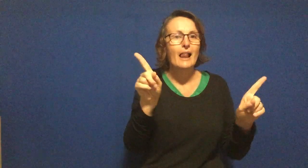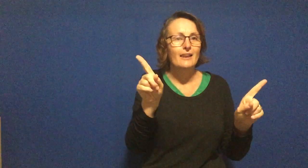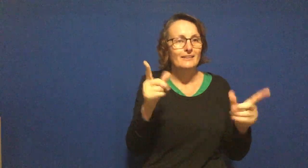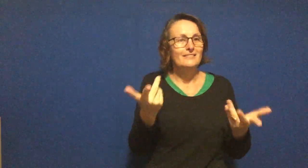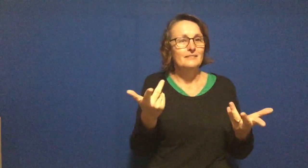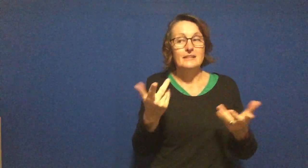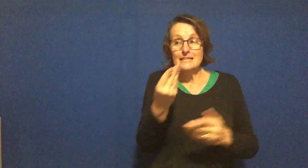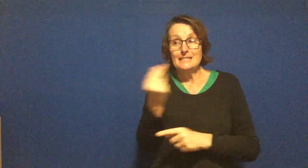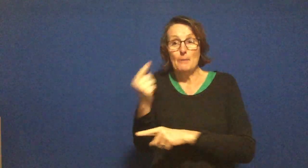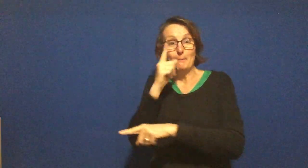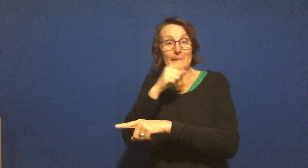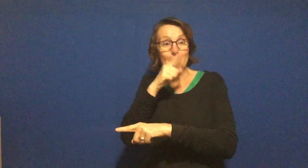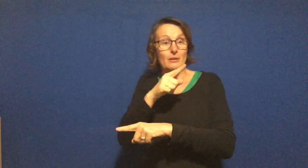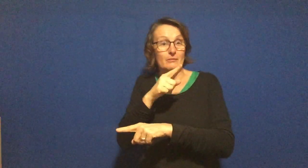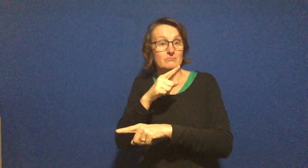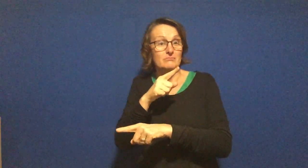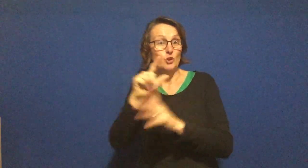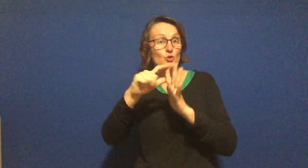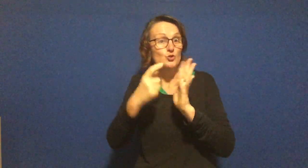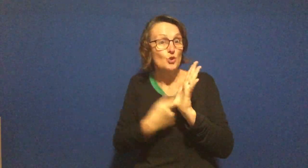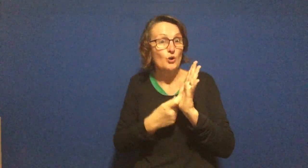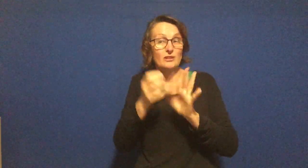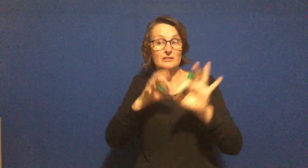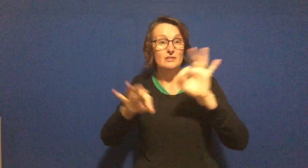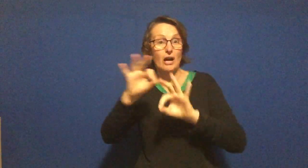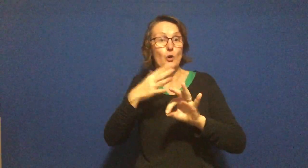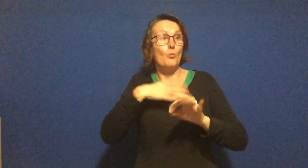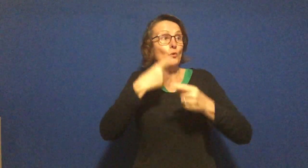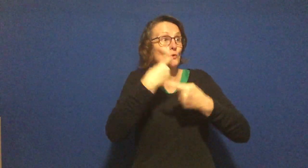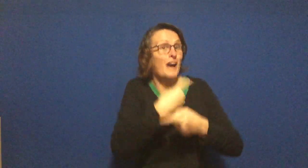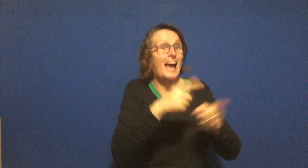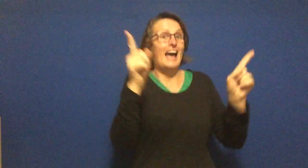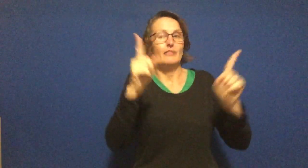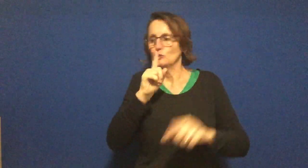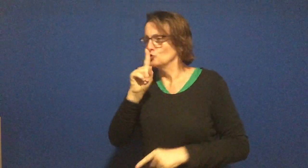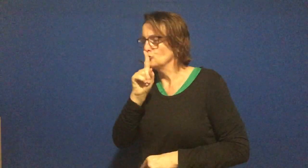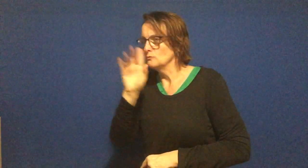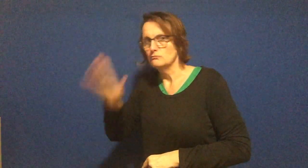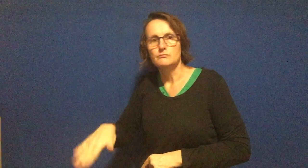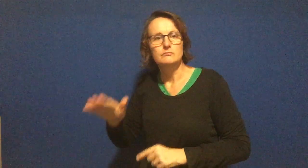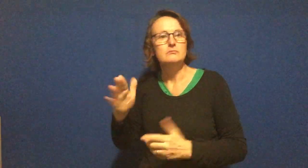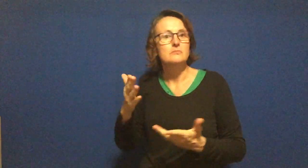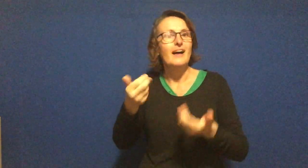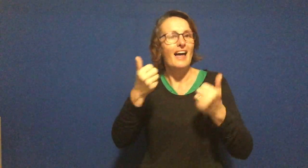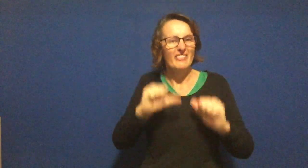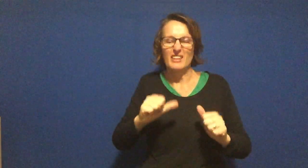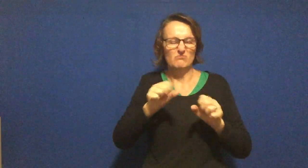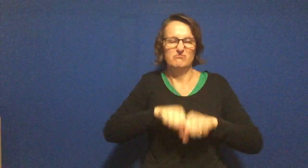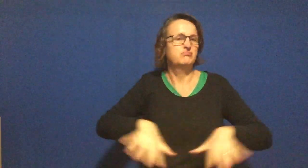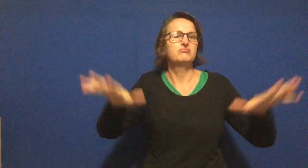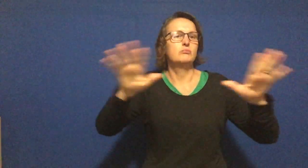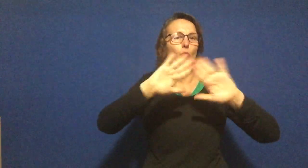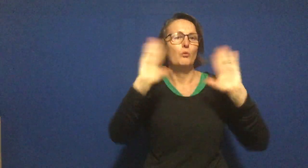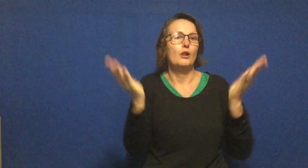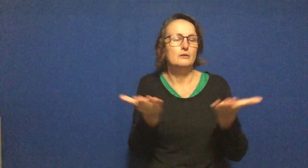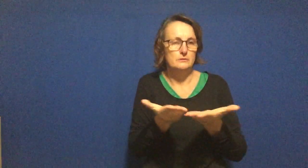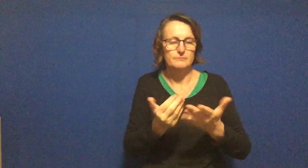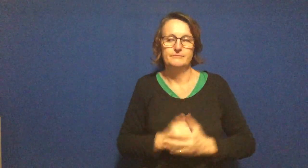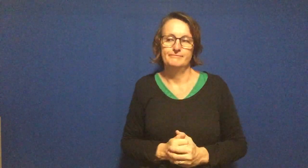to speak up about it. Unless you're transparent about this, you can't control it. And then it spun out of control and spread to the rest of the world. So there's a